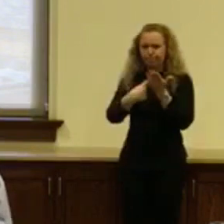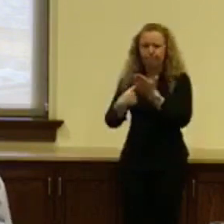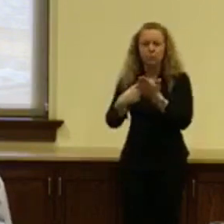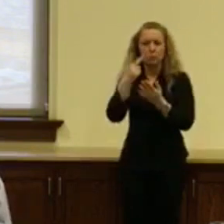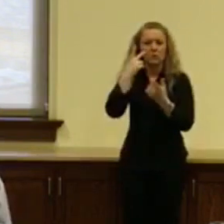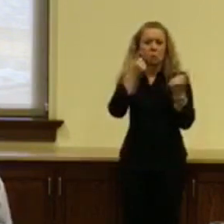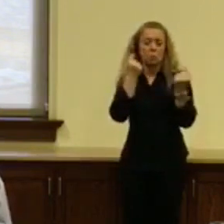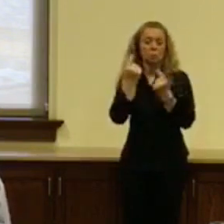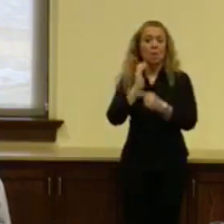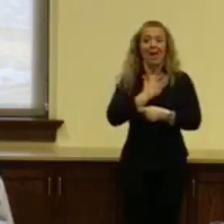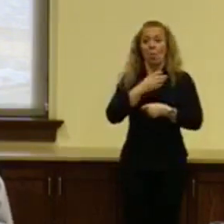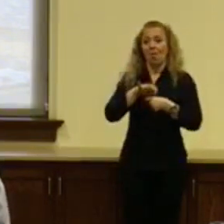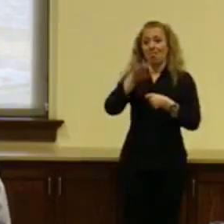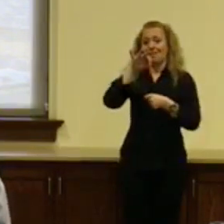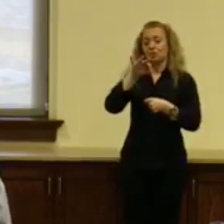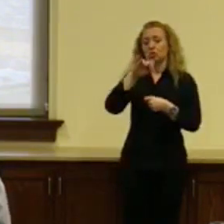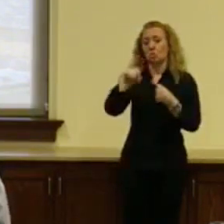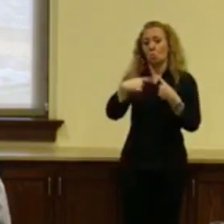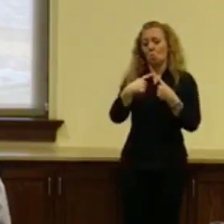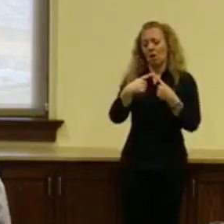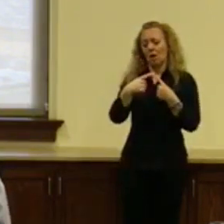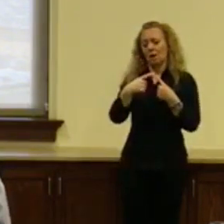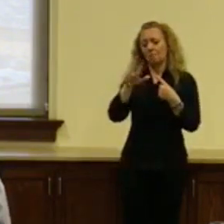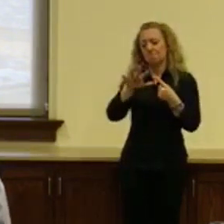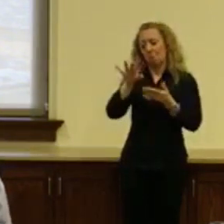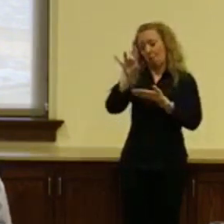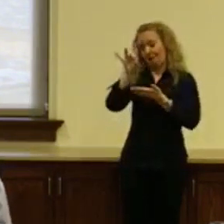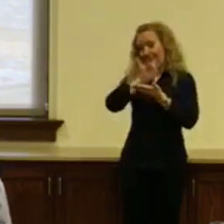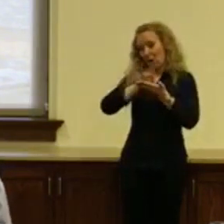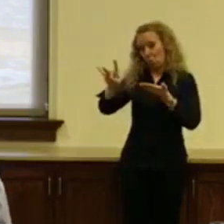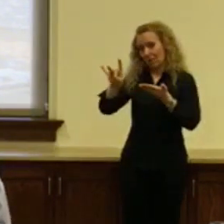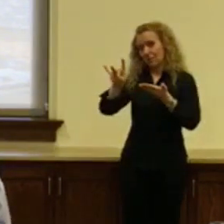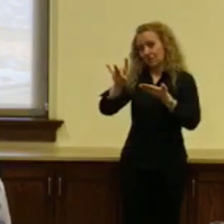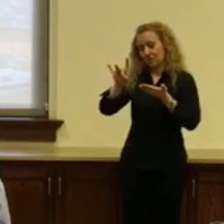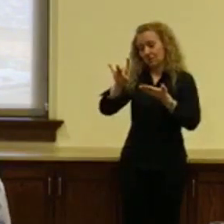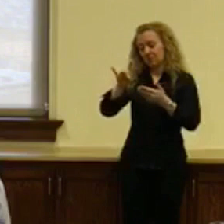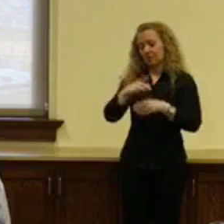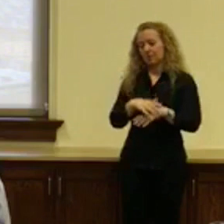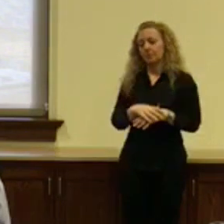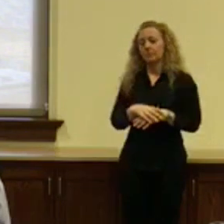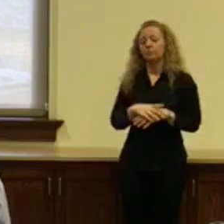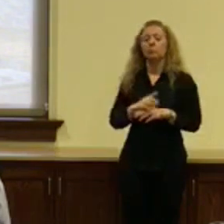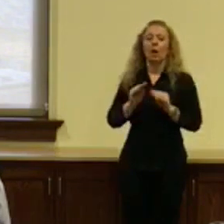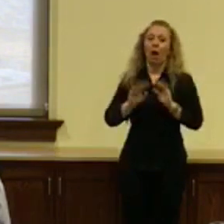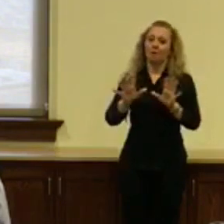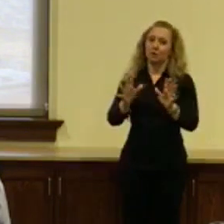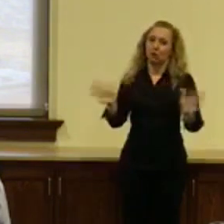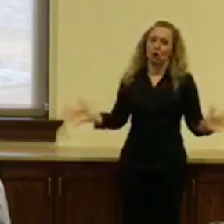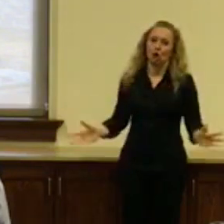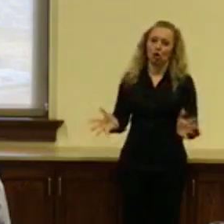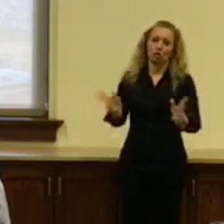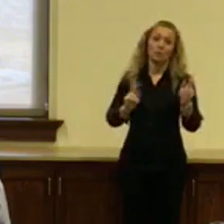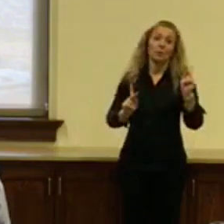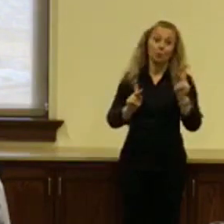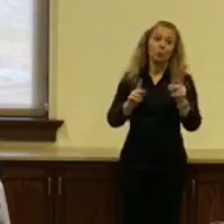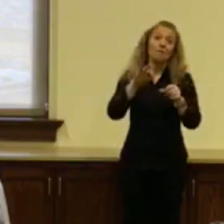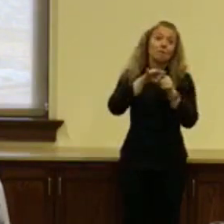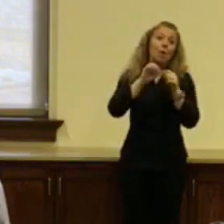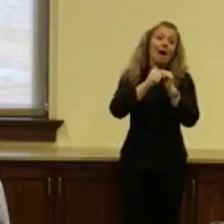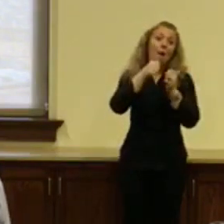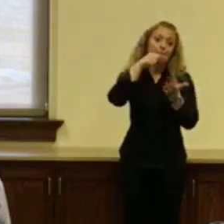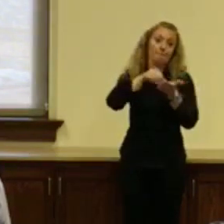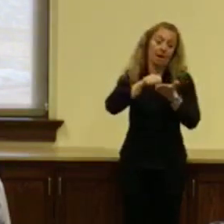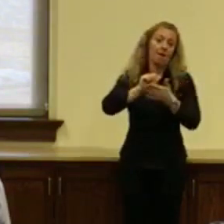we've got an election in little under 8 weeks. And obviously we're encouraging so many people to vote by mail,